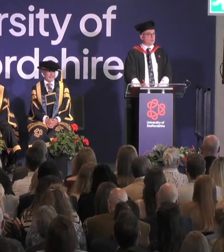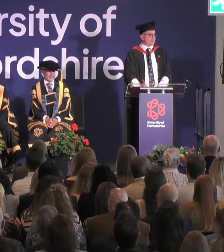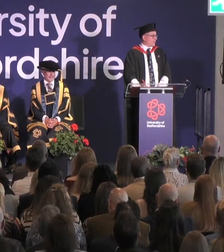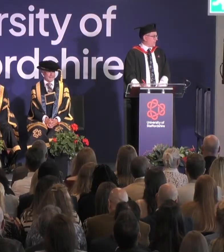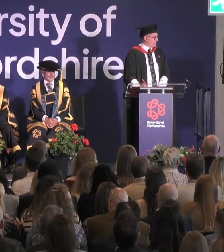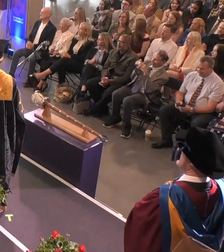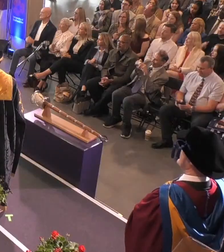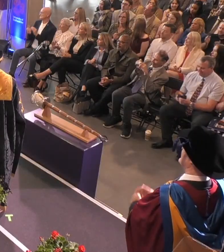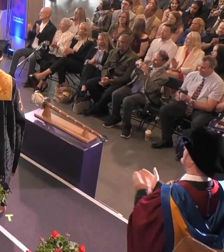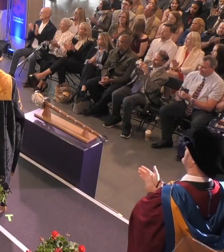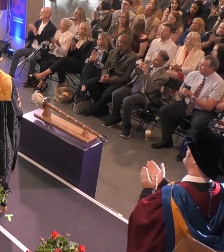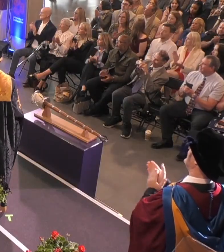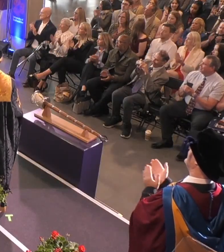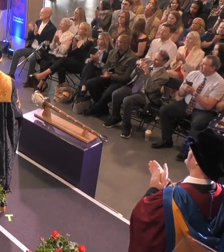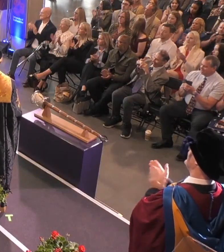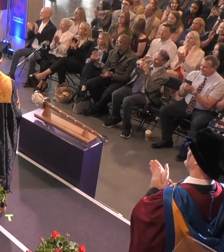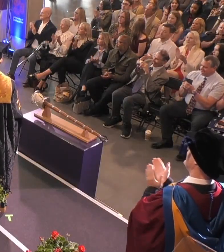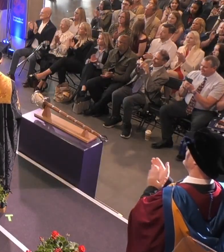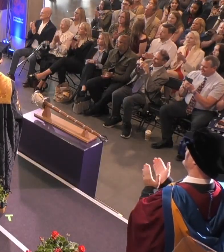Imogen Goody.